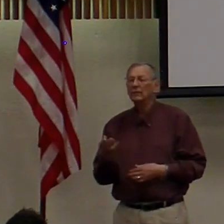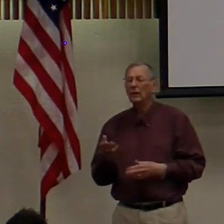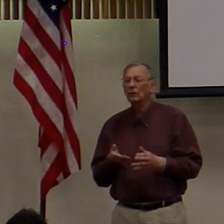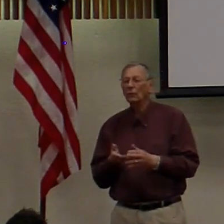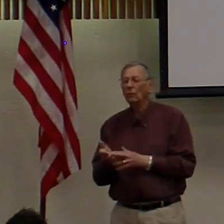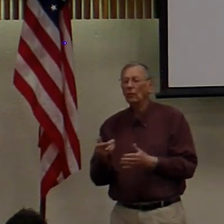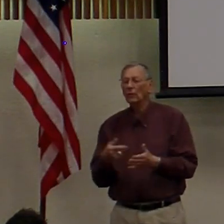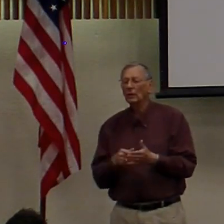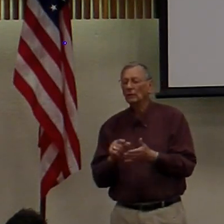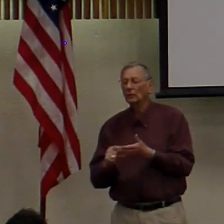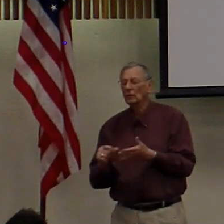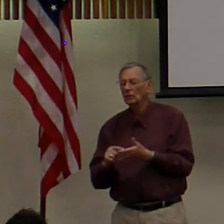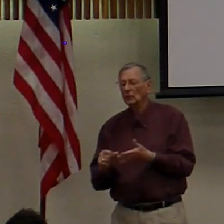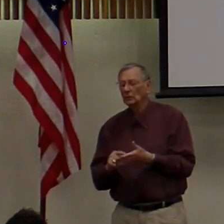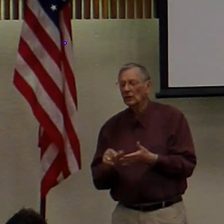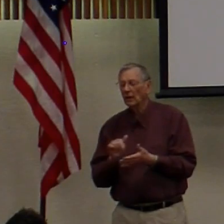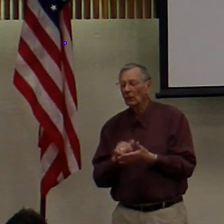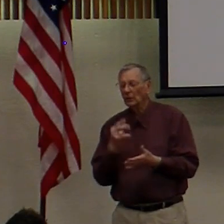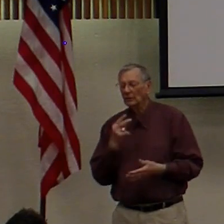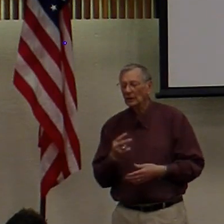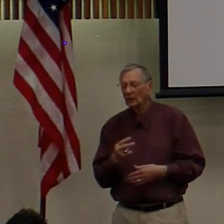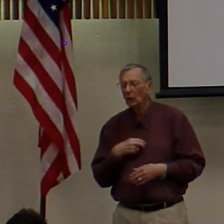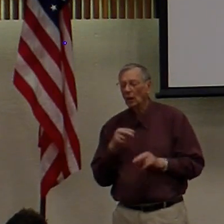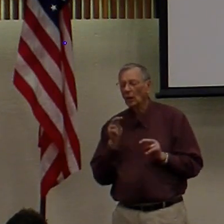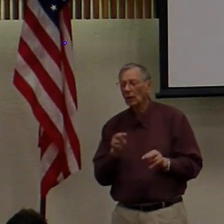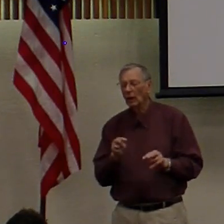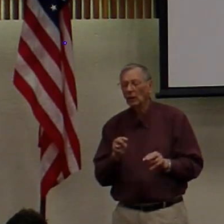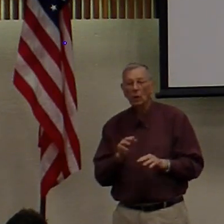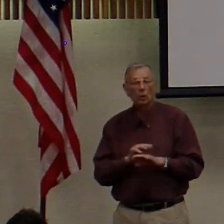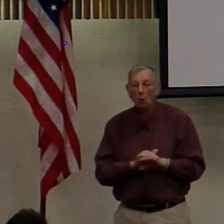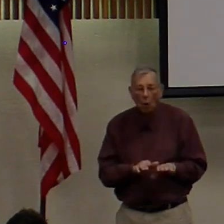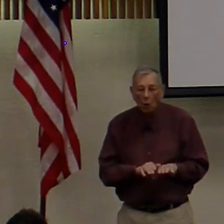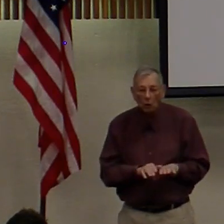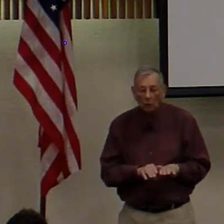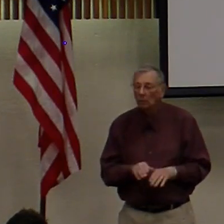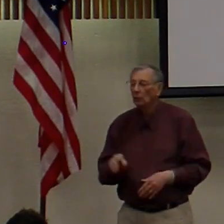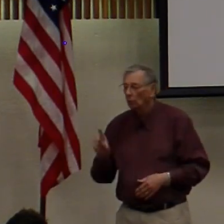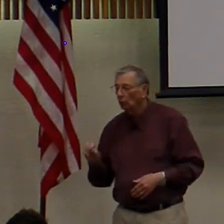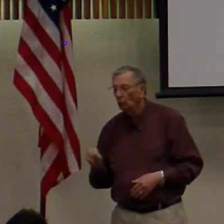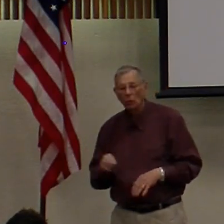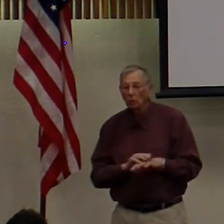throughout this text that we see, and we'll look at them as the don'ts and the